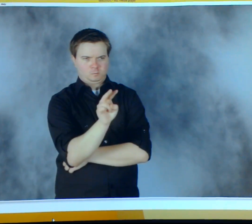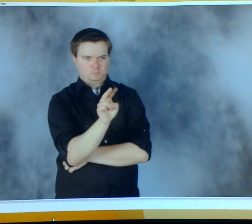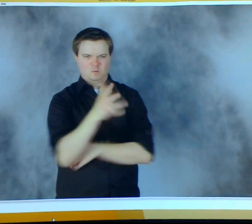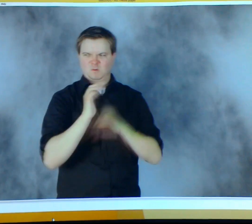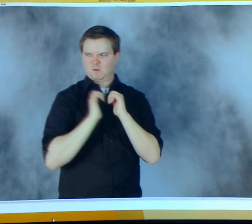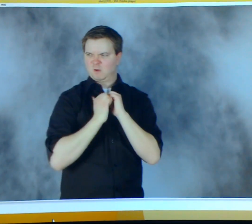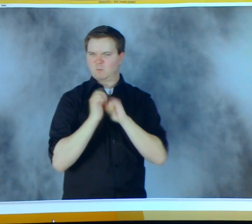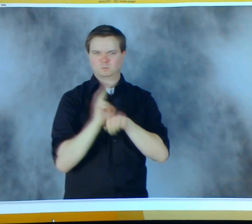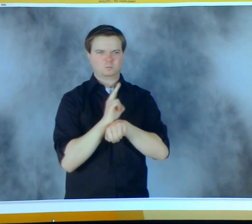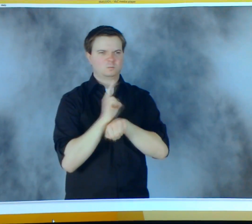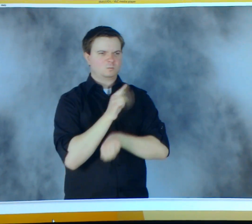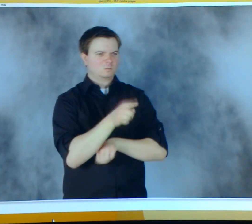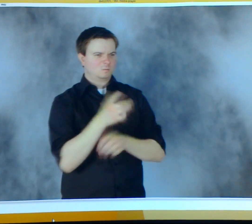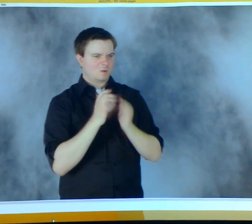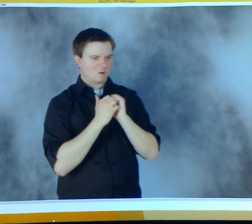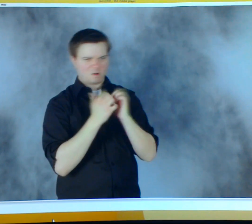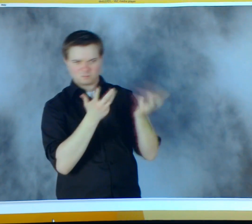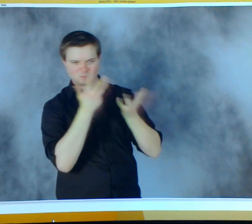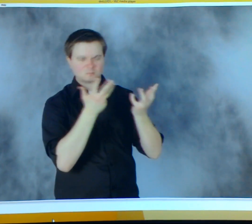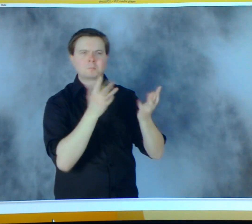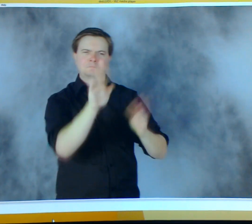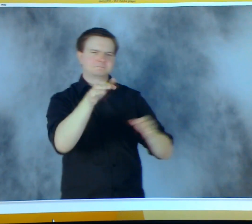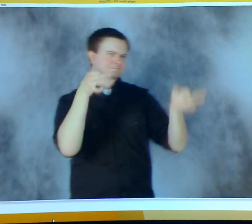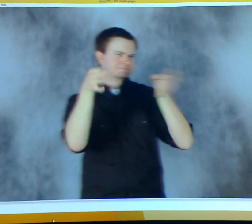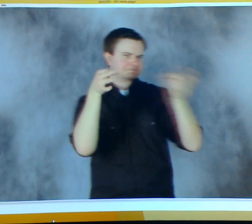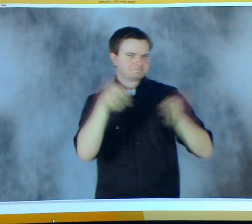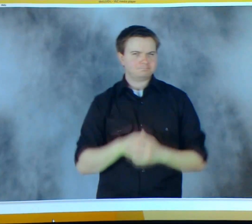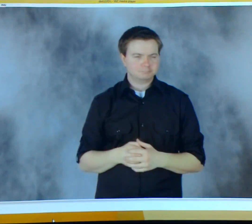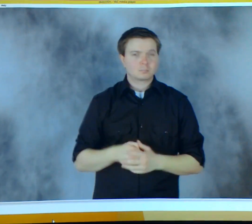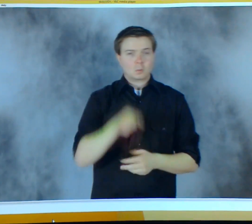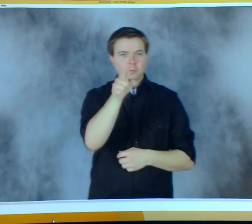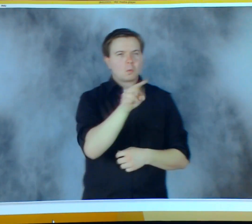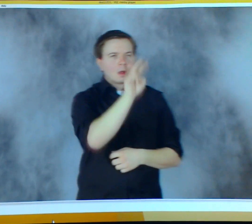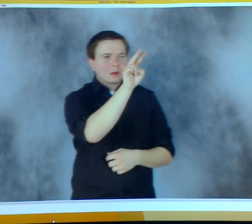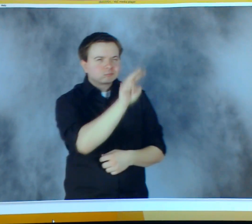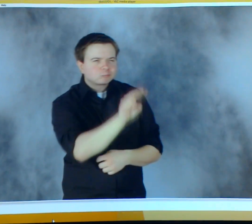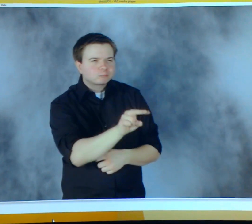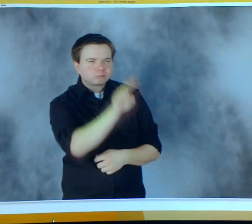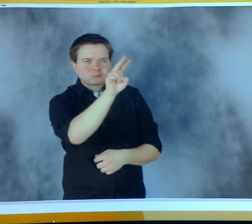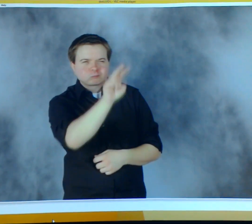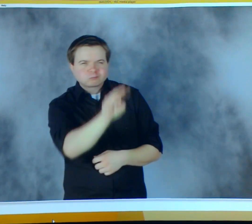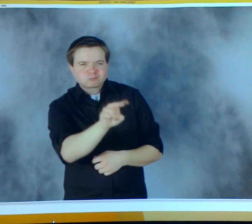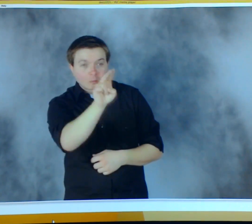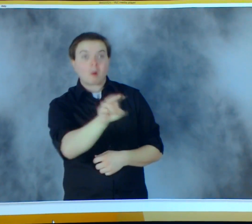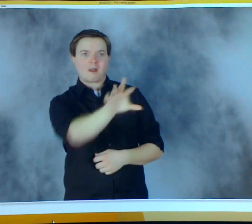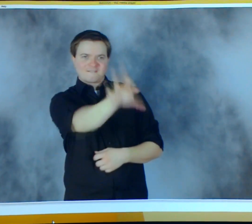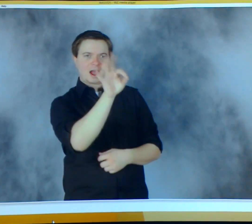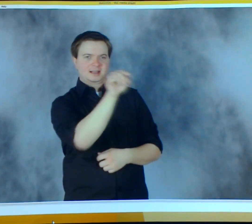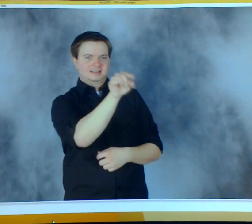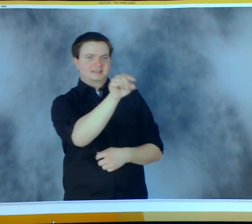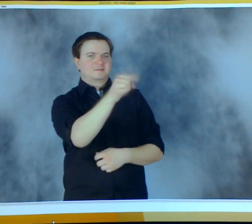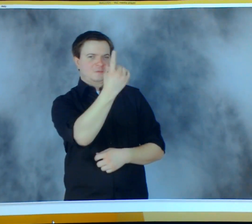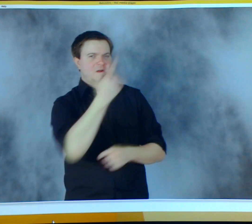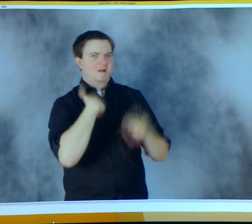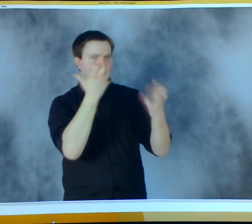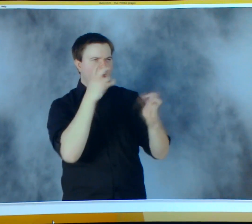watching through it, and you're not really sure how to use it. I really want to take time to break down what you'll see in this